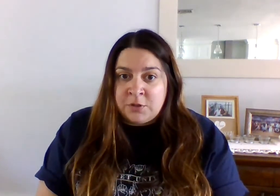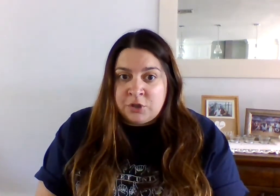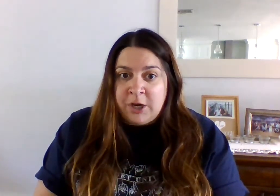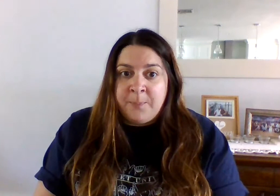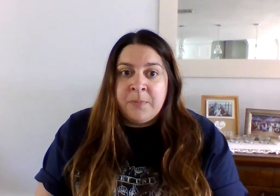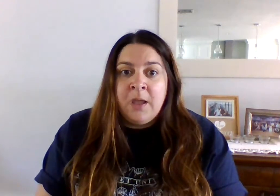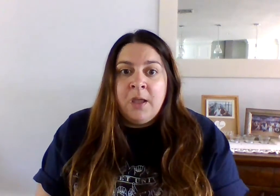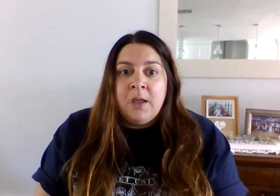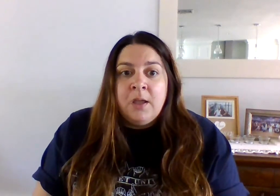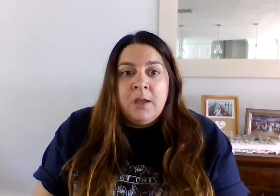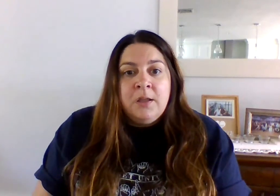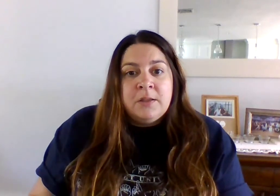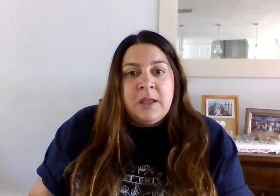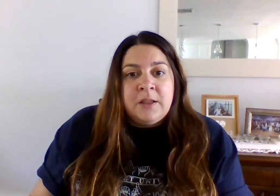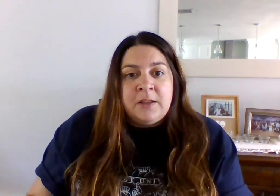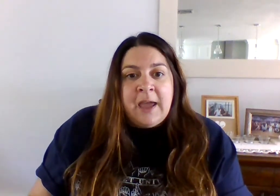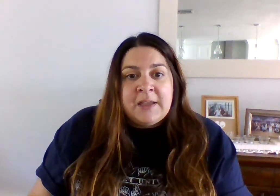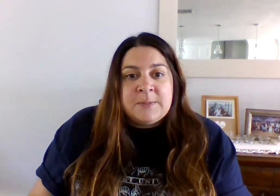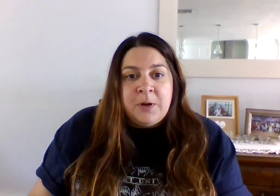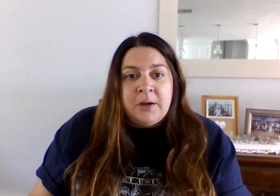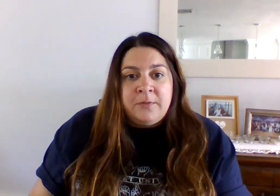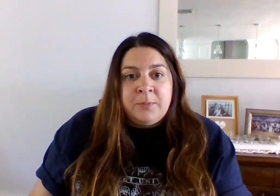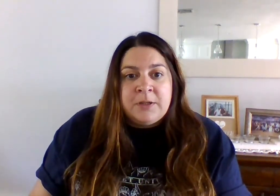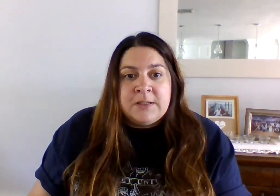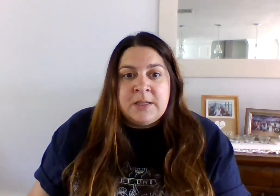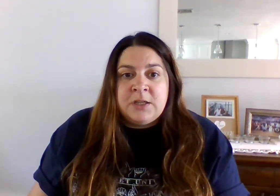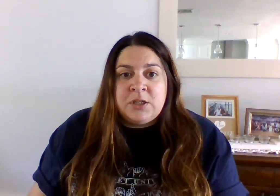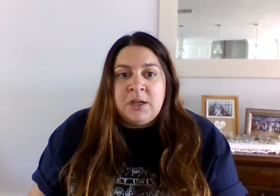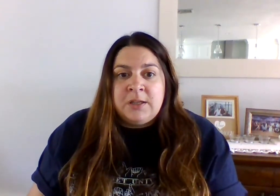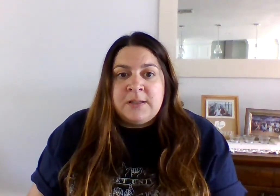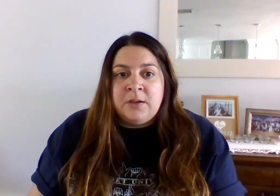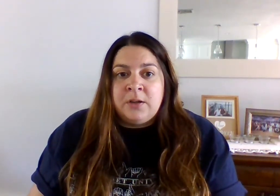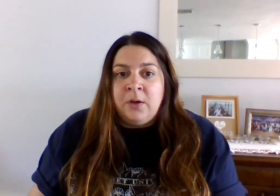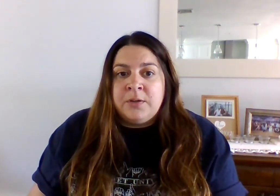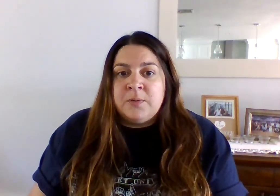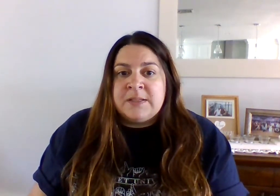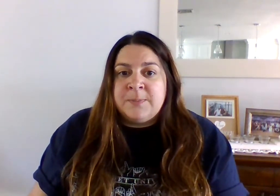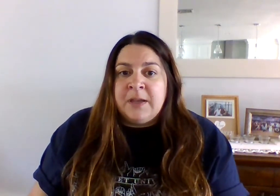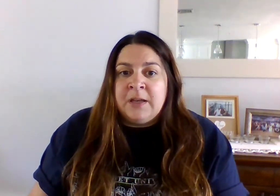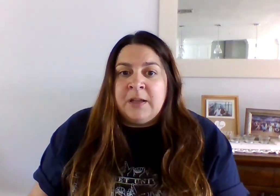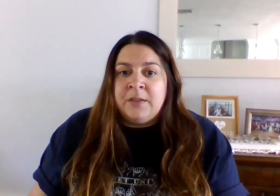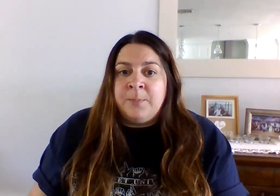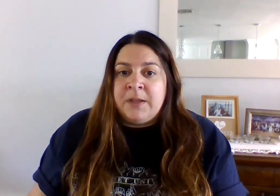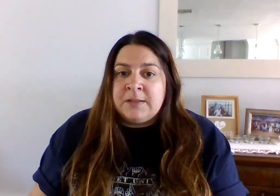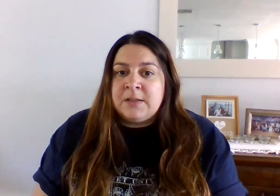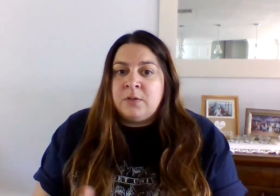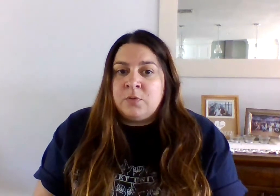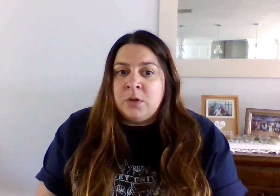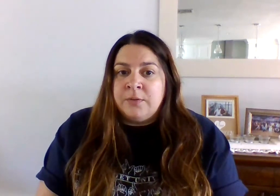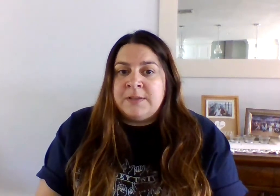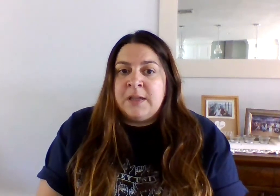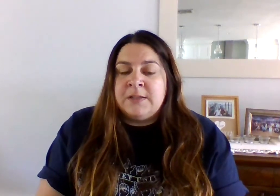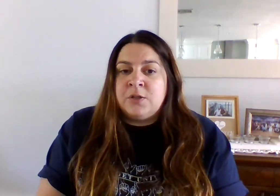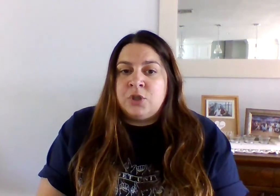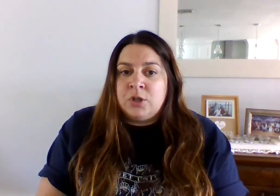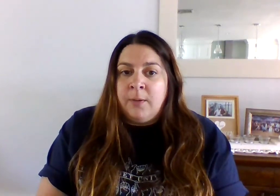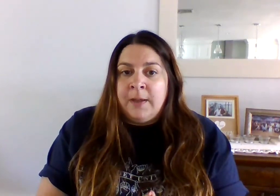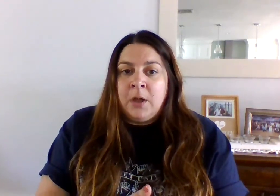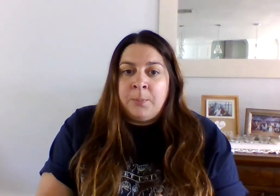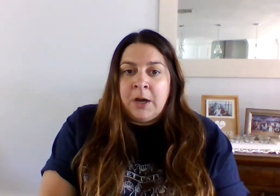demonstrate. Then the last part of your presentation is that you're going to explain the piece that you chose. Is it showing